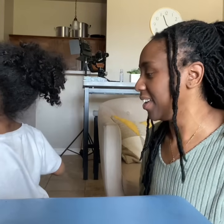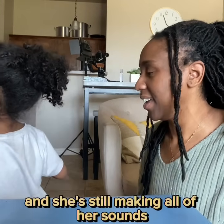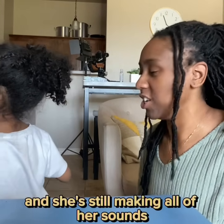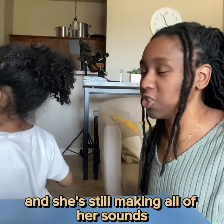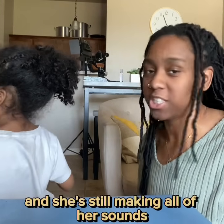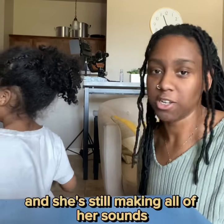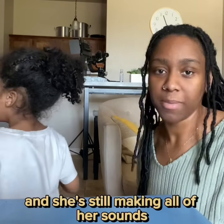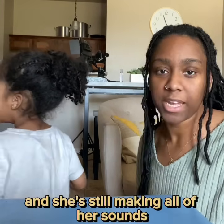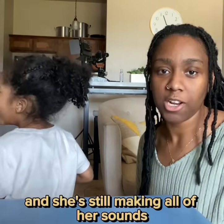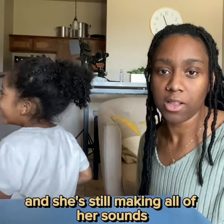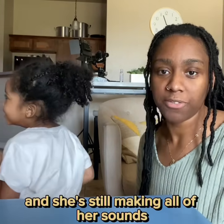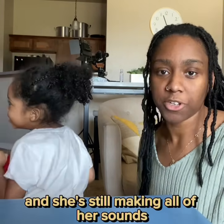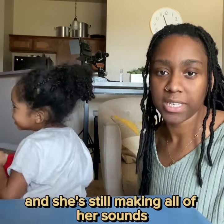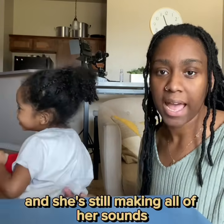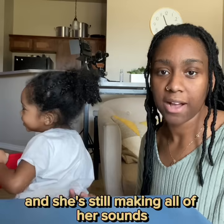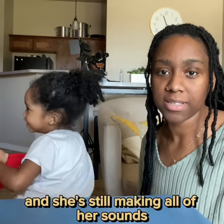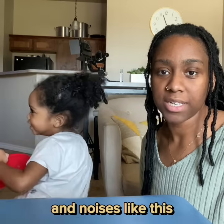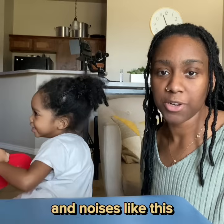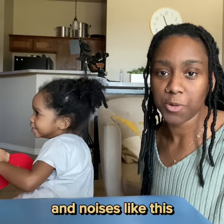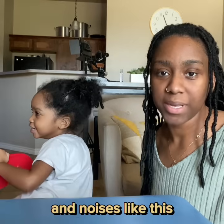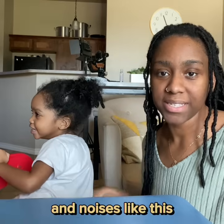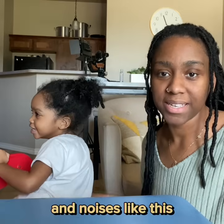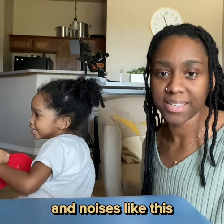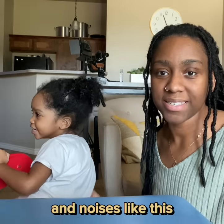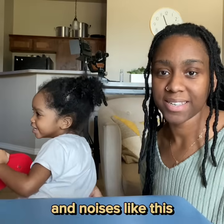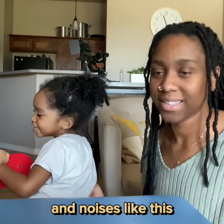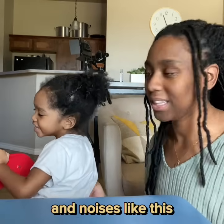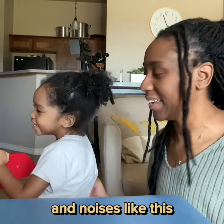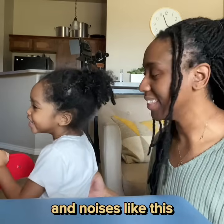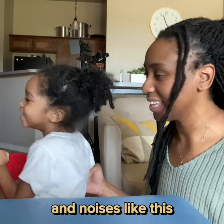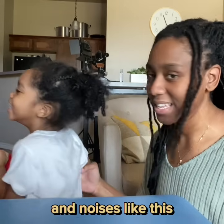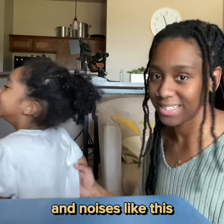And she's still making all of her sounds and noises like this.